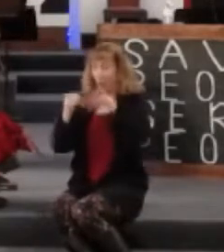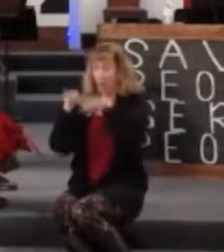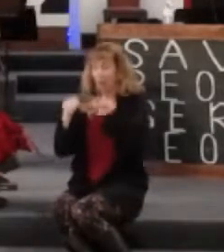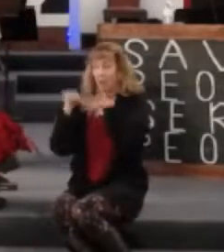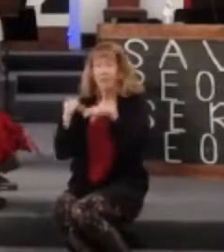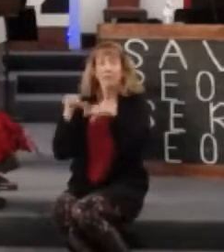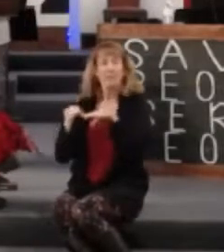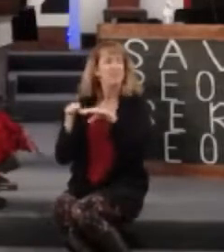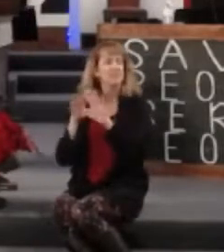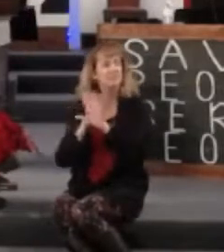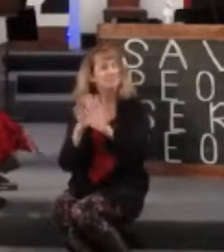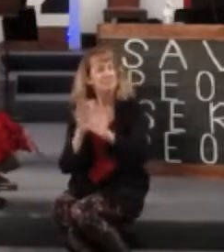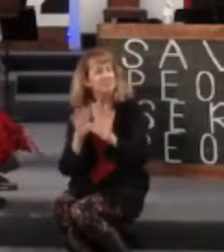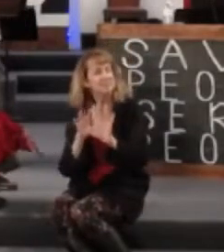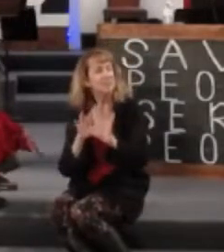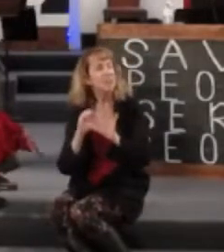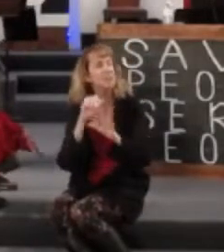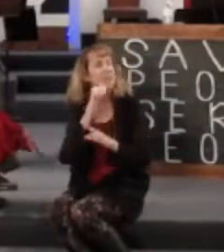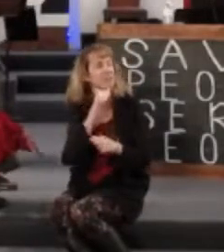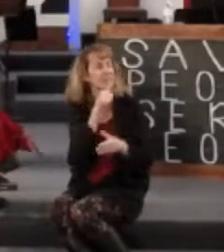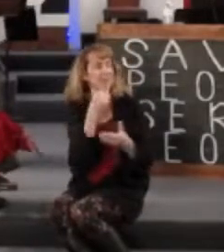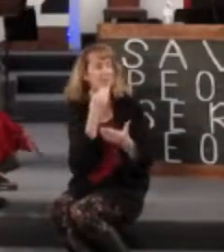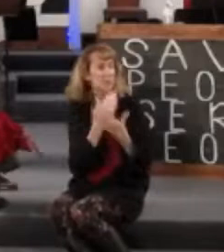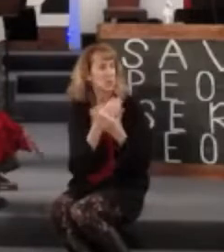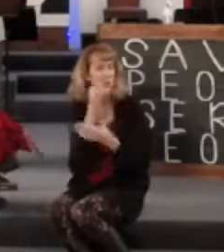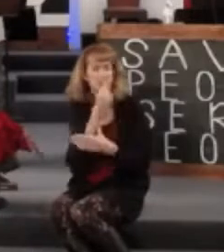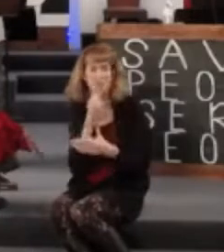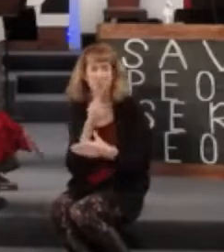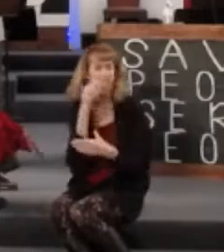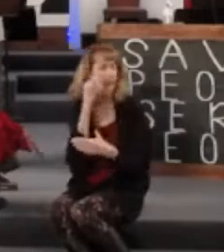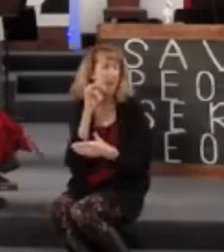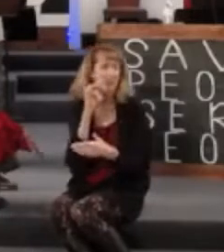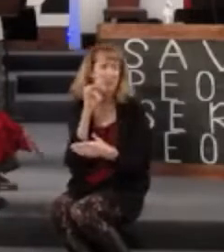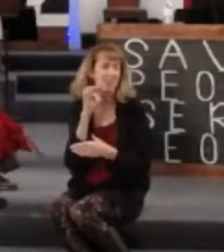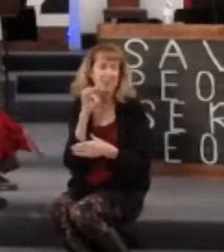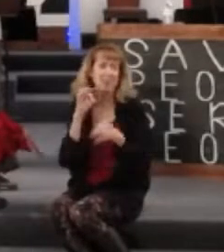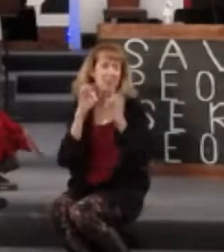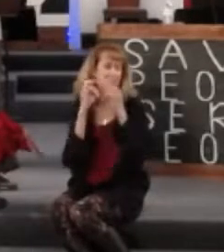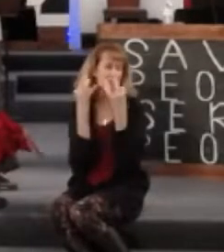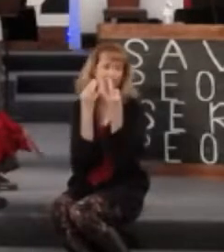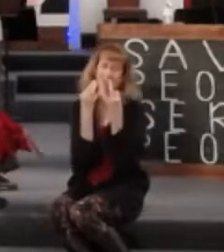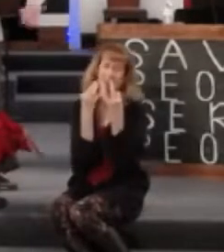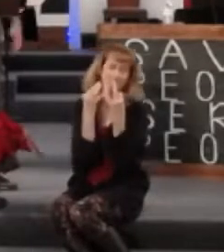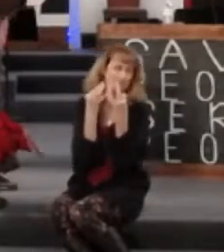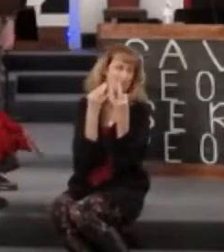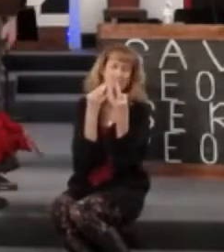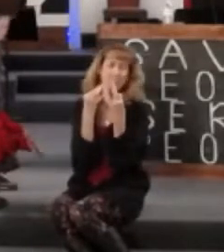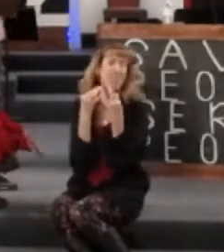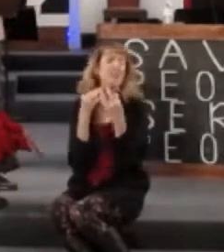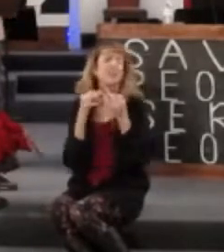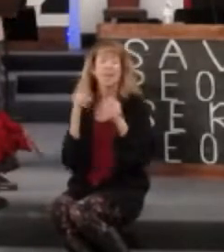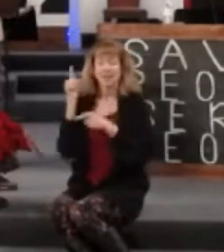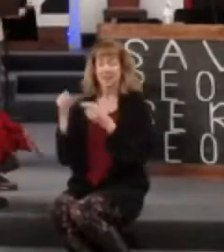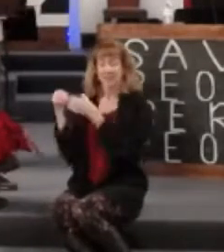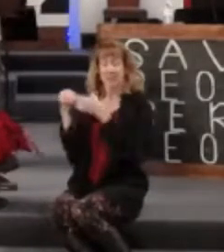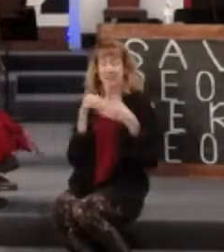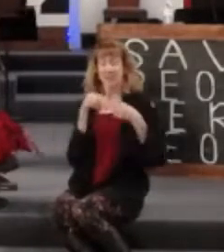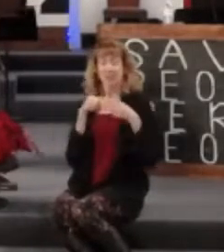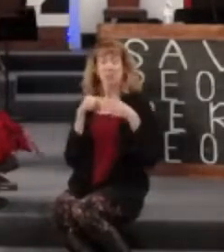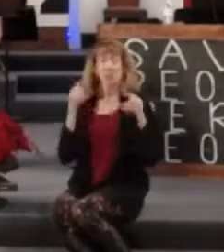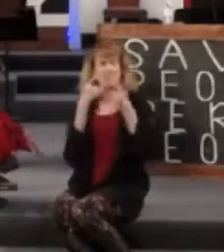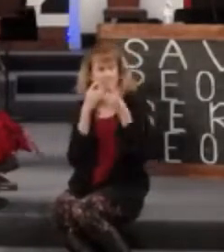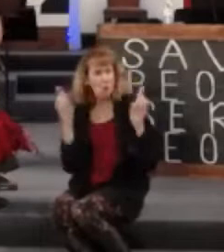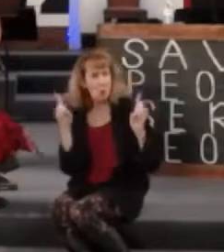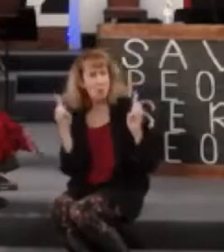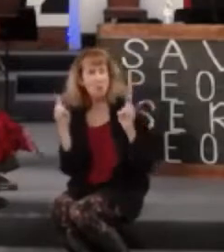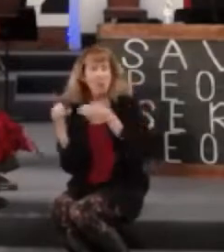this misuse of the idea of submitting, mutual submission, has led to family strife. It's led to divorce. It's